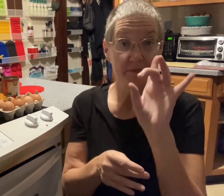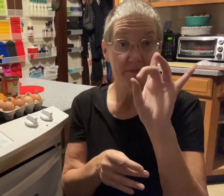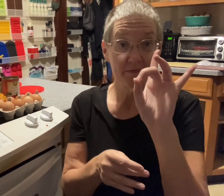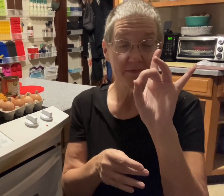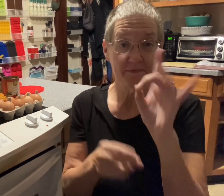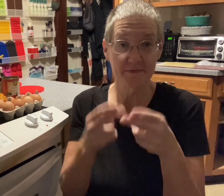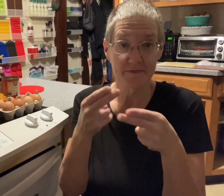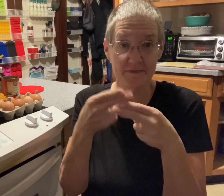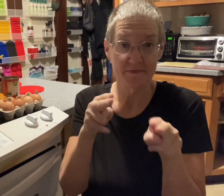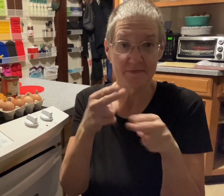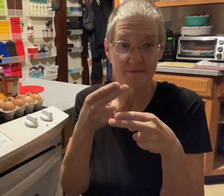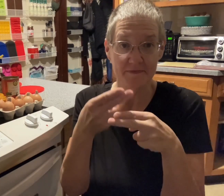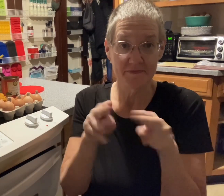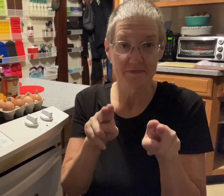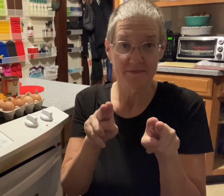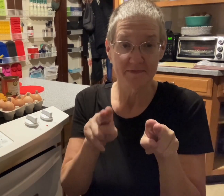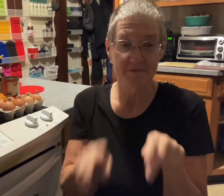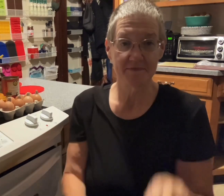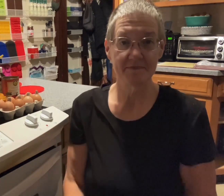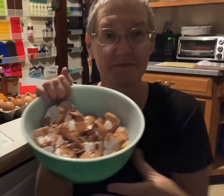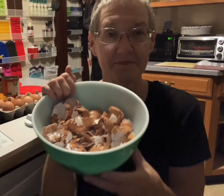We're going to add 8 eggs.